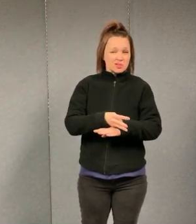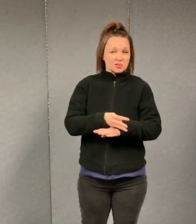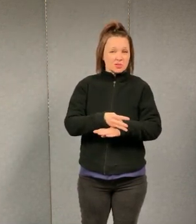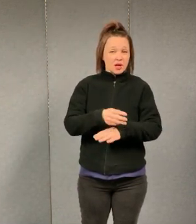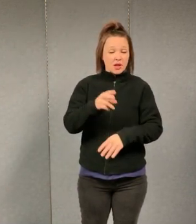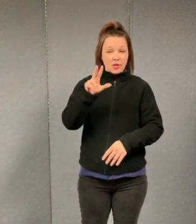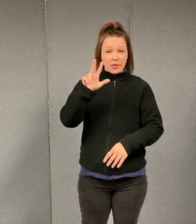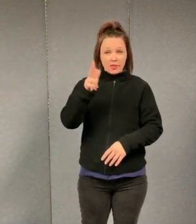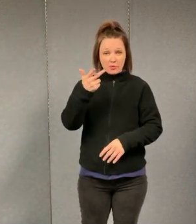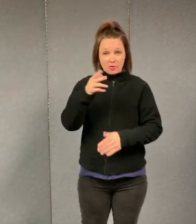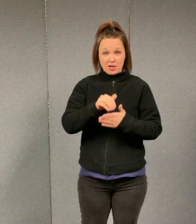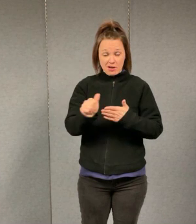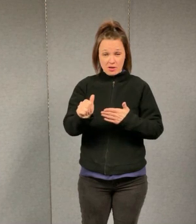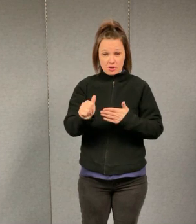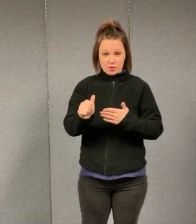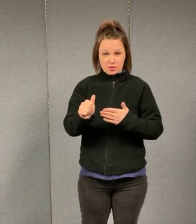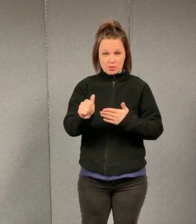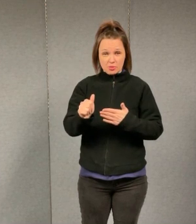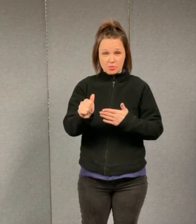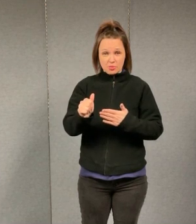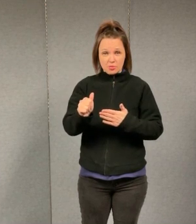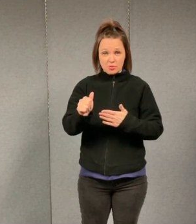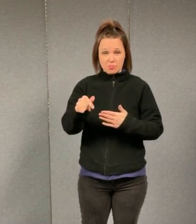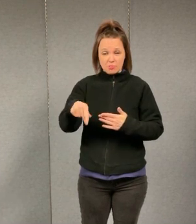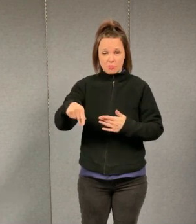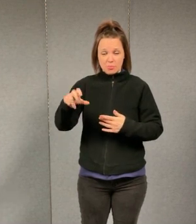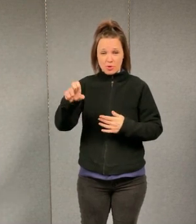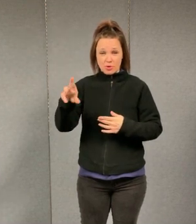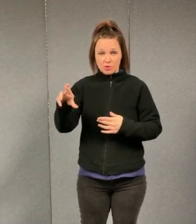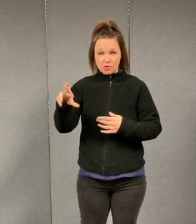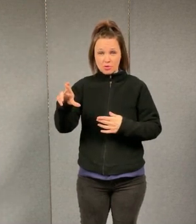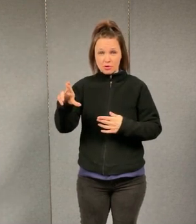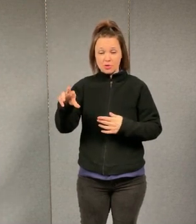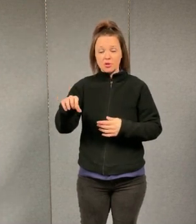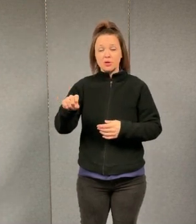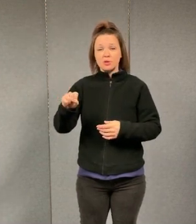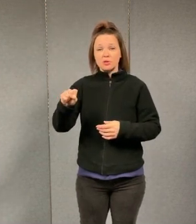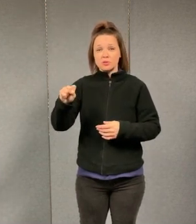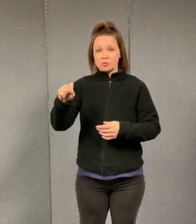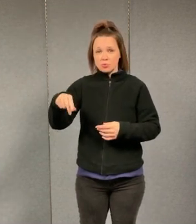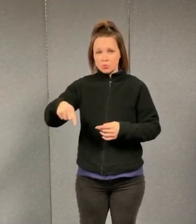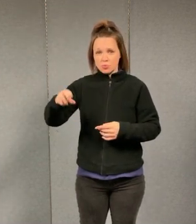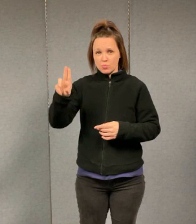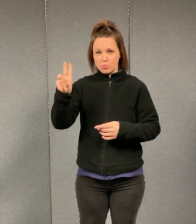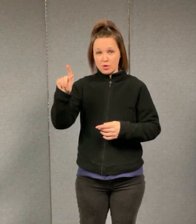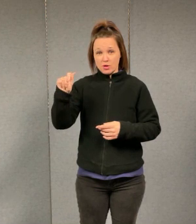foot and the cement costs $14 per cubic foot. By the